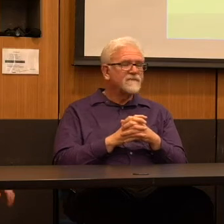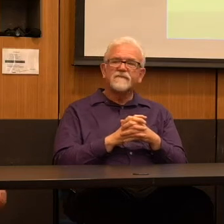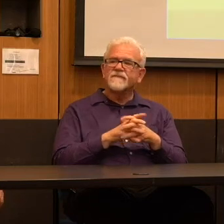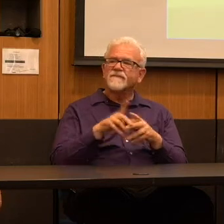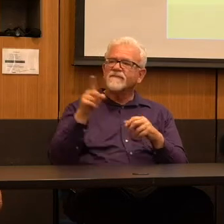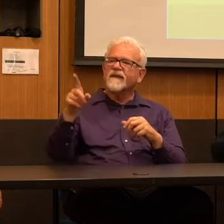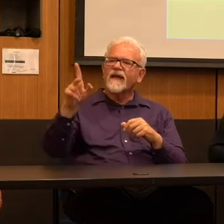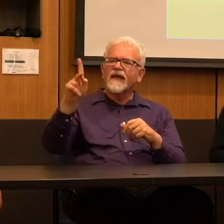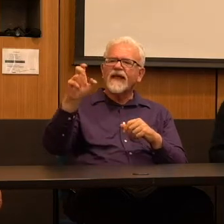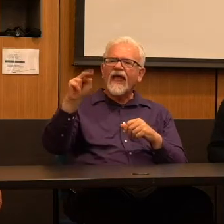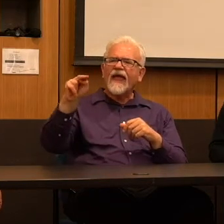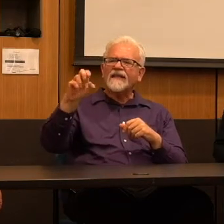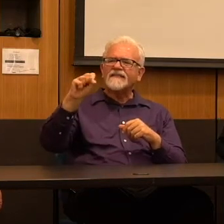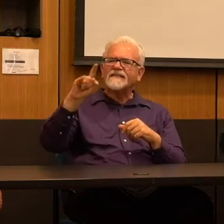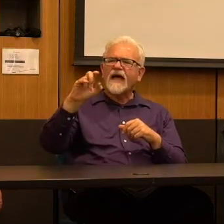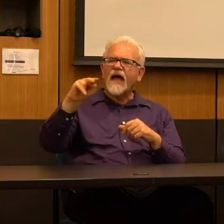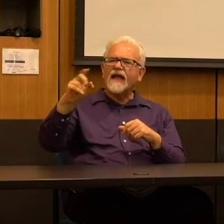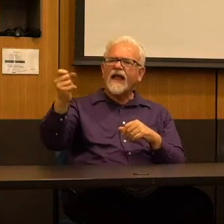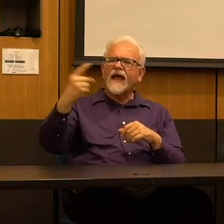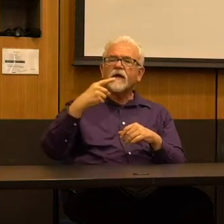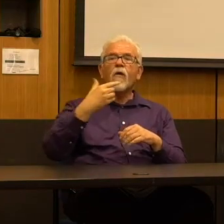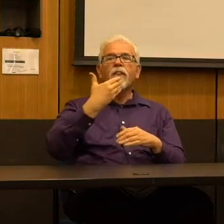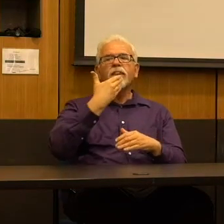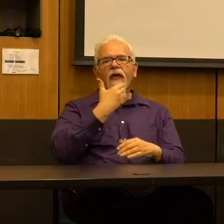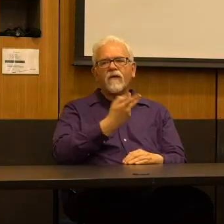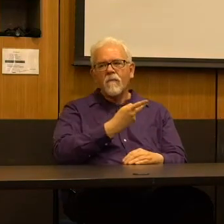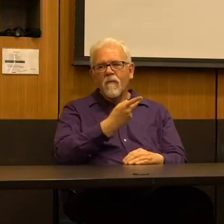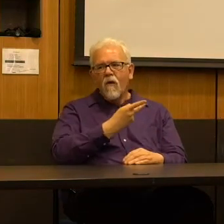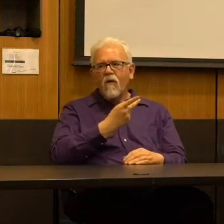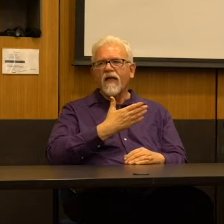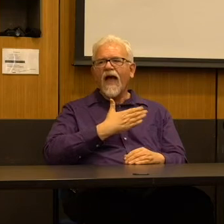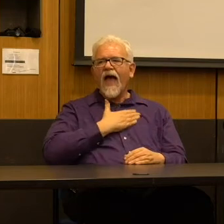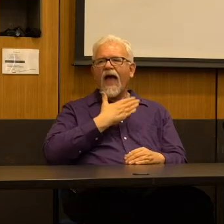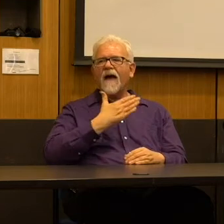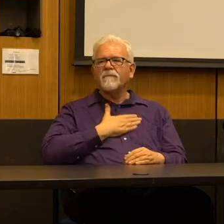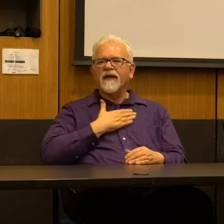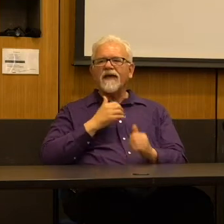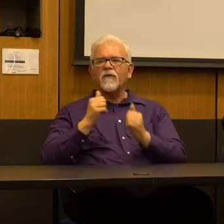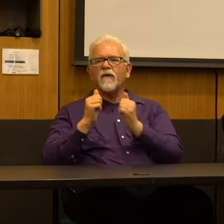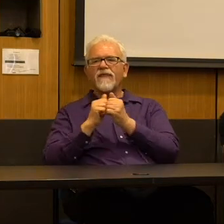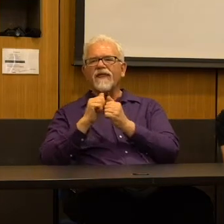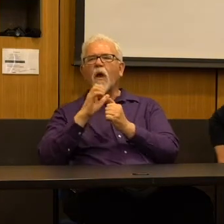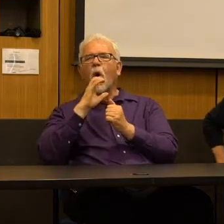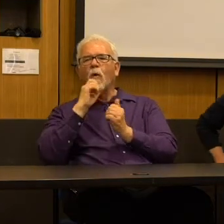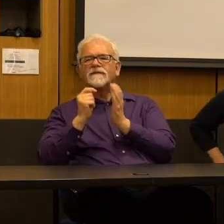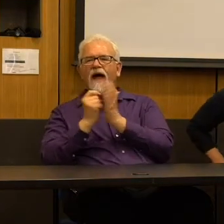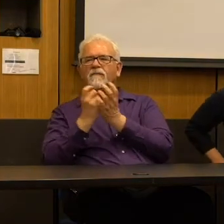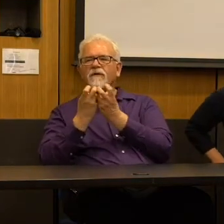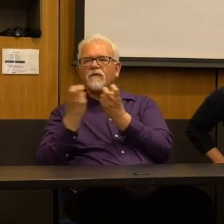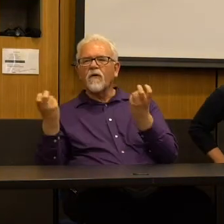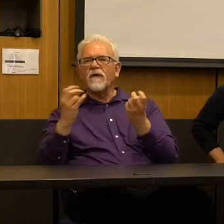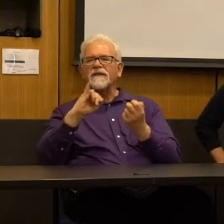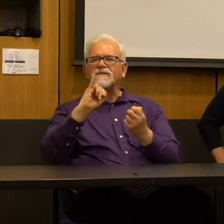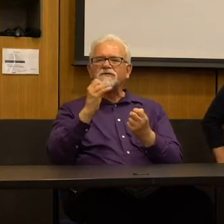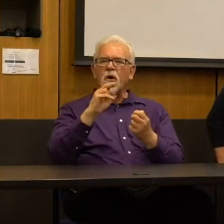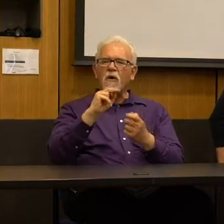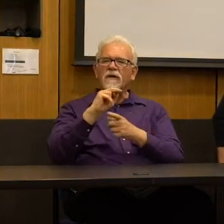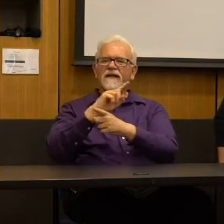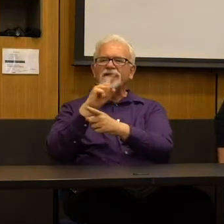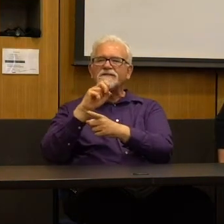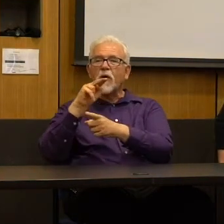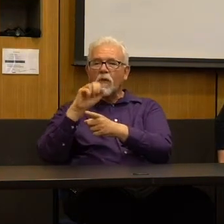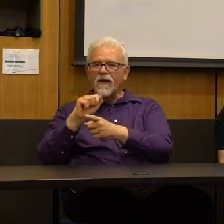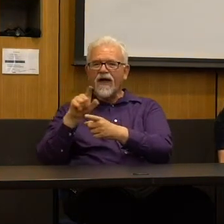Ken. Yeah, Ken. Thank you both. I'm happy to be in the old-timers' row with Joan and Zona.